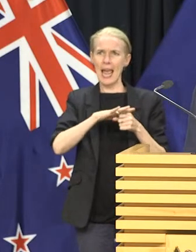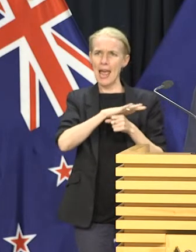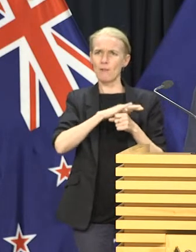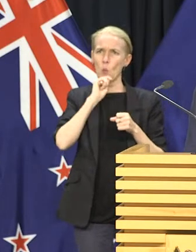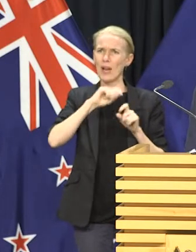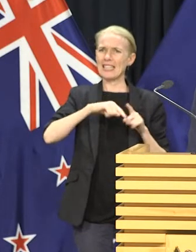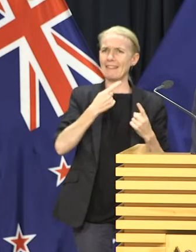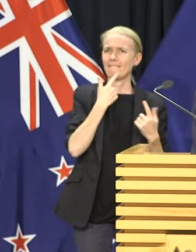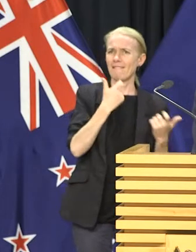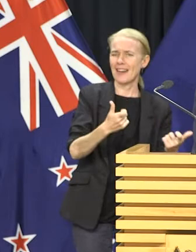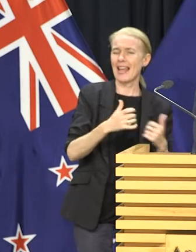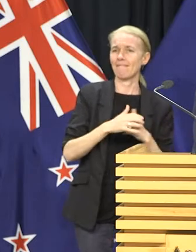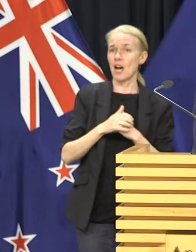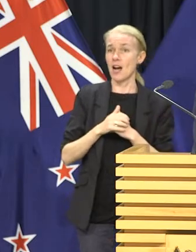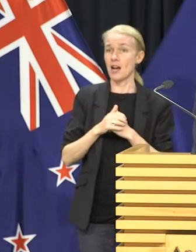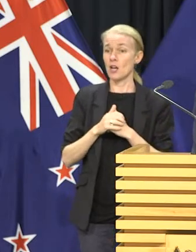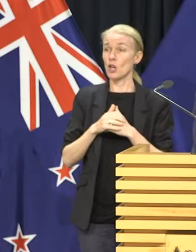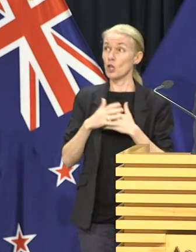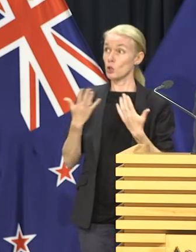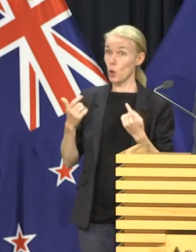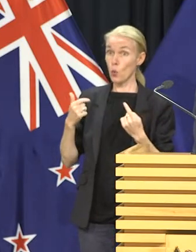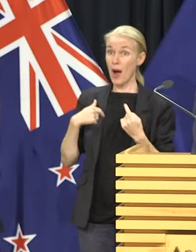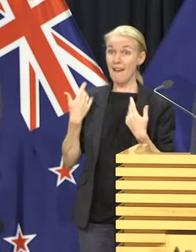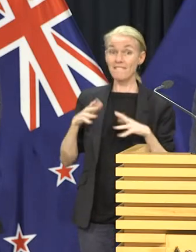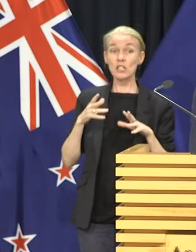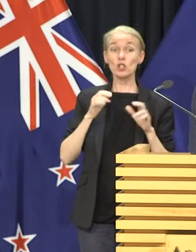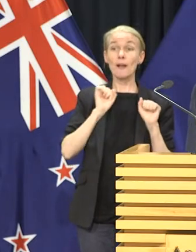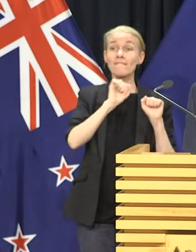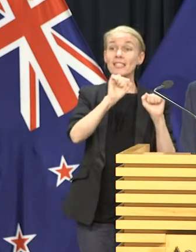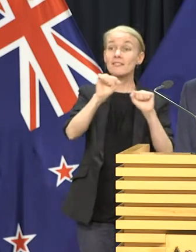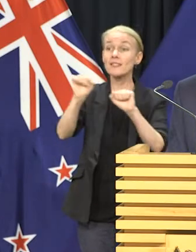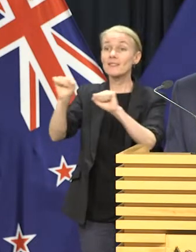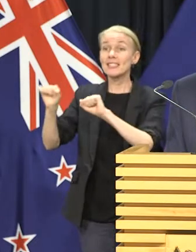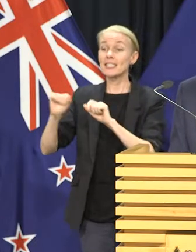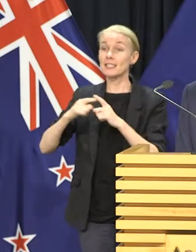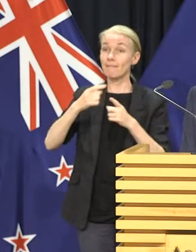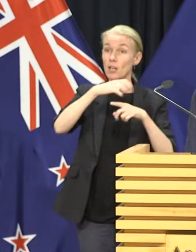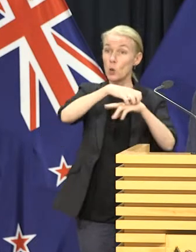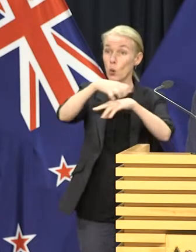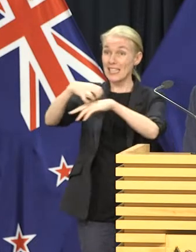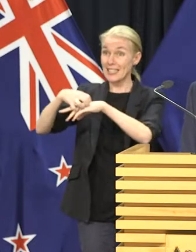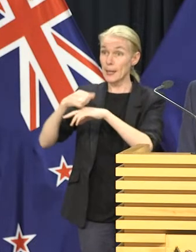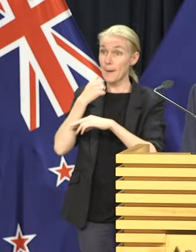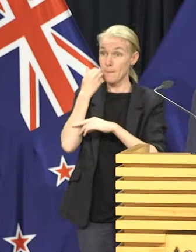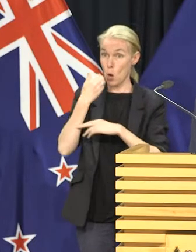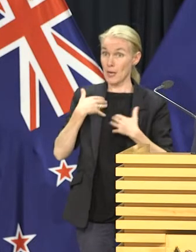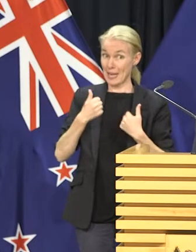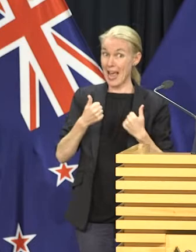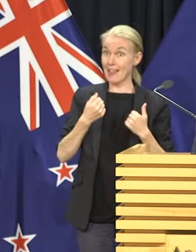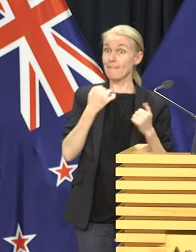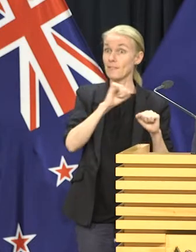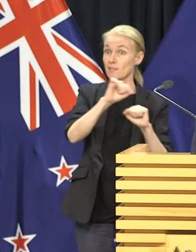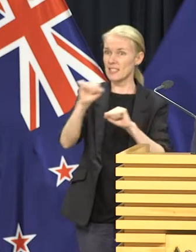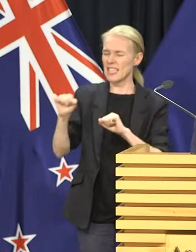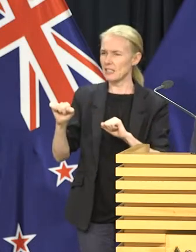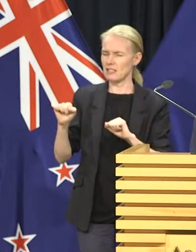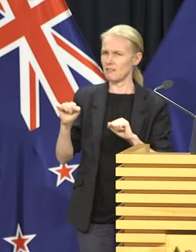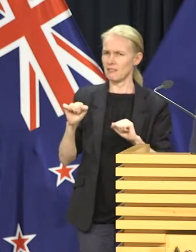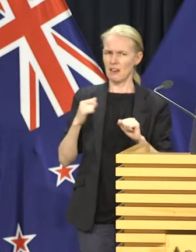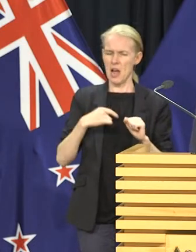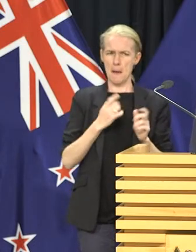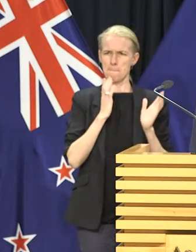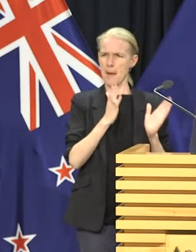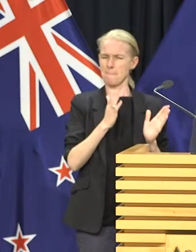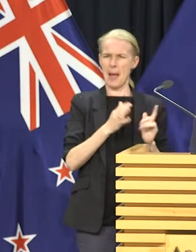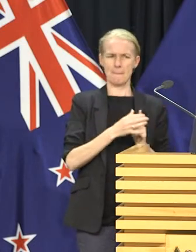and each one of them, that I've seen at least, are quite different in nature. And we'd be more than happy to explore many of the ways